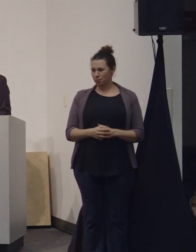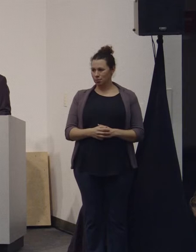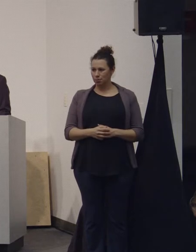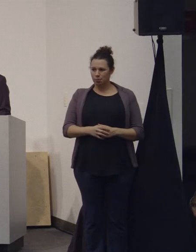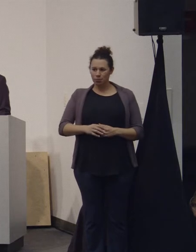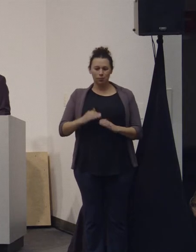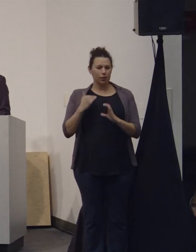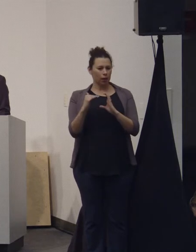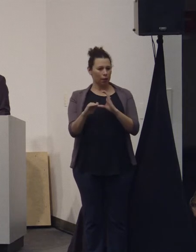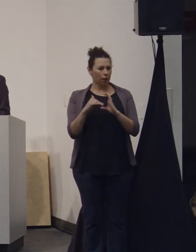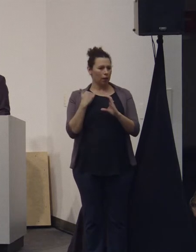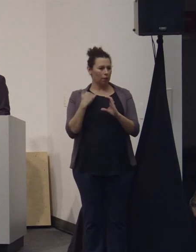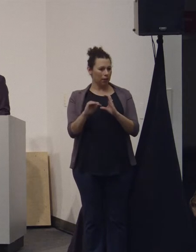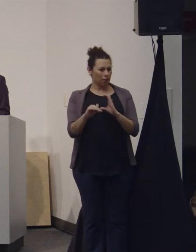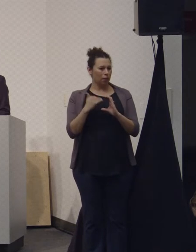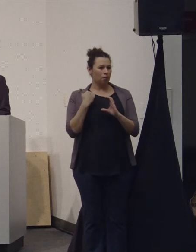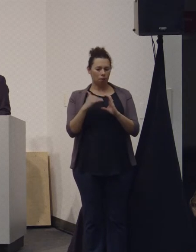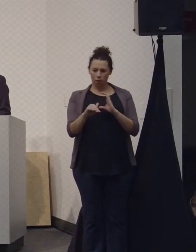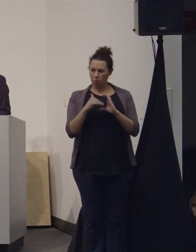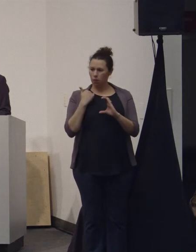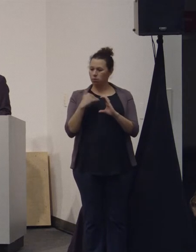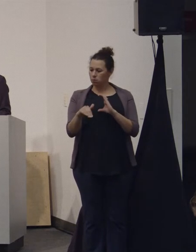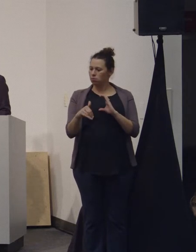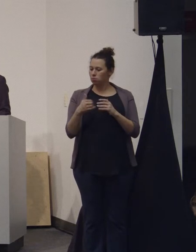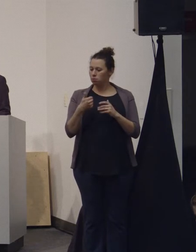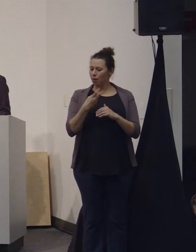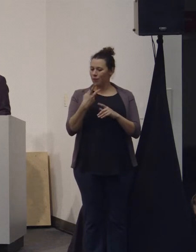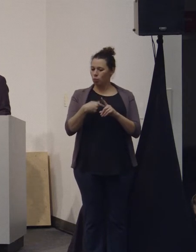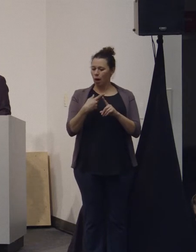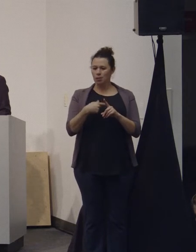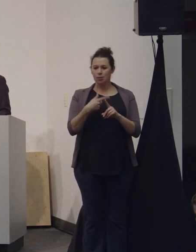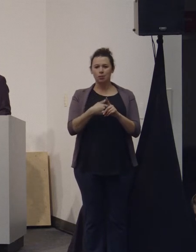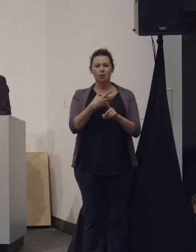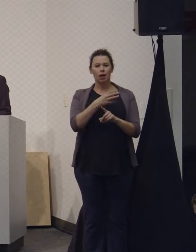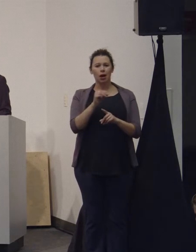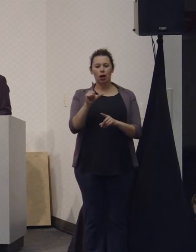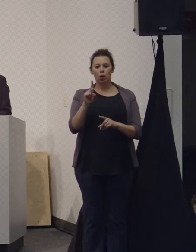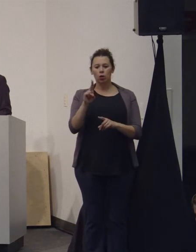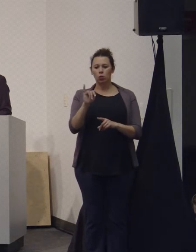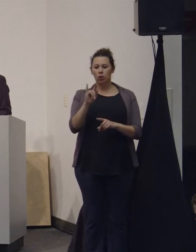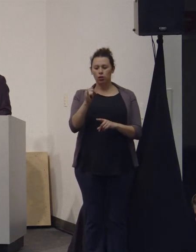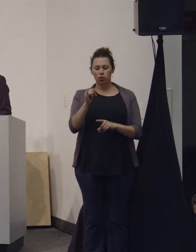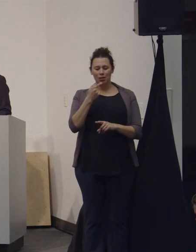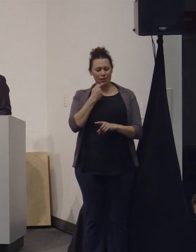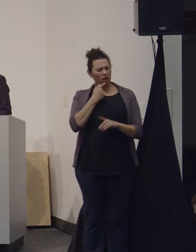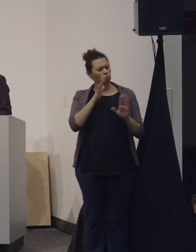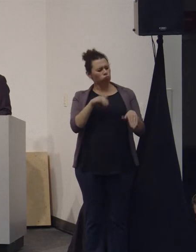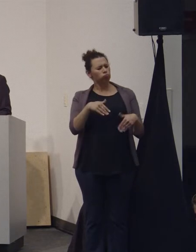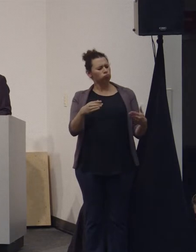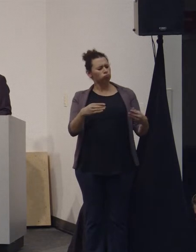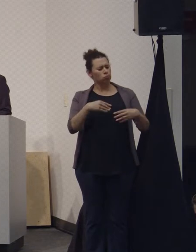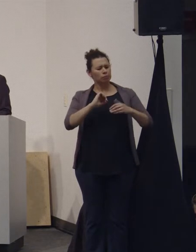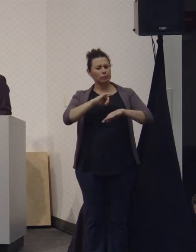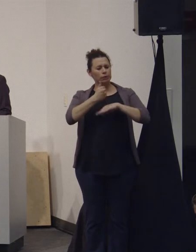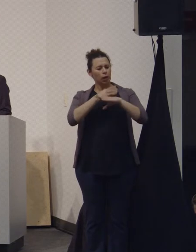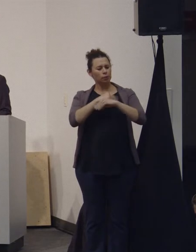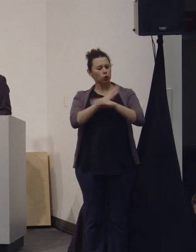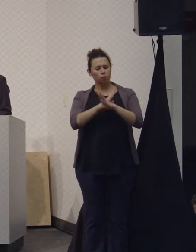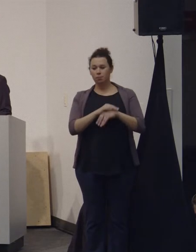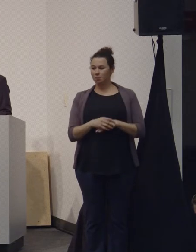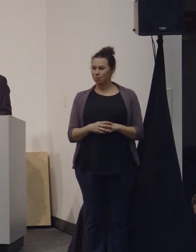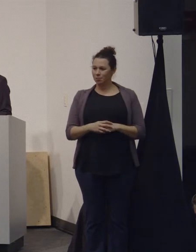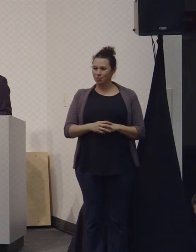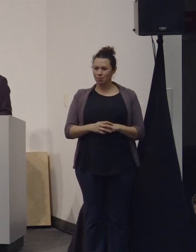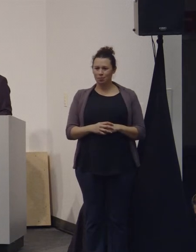several emails during the following months, and eventually Luigi suggested we hold a Zoom meeting. Ultimately,